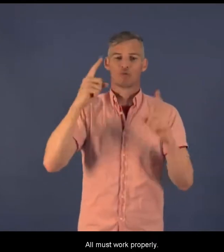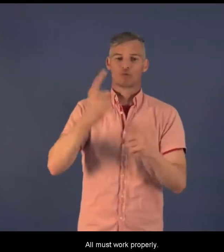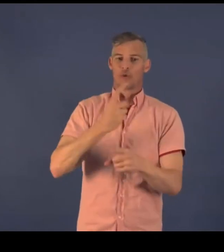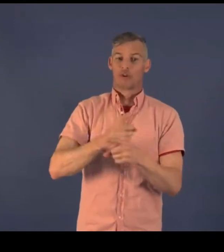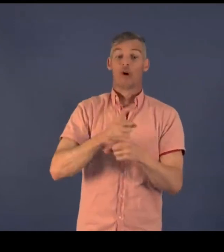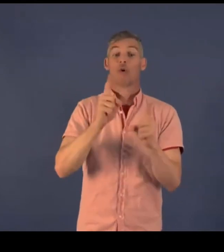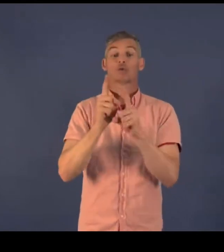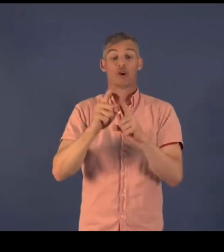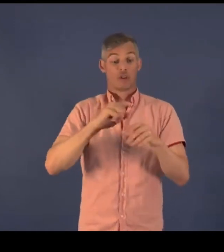properly.